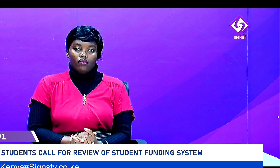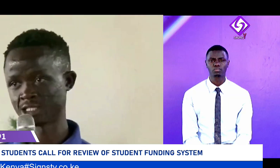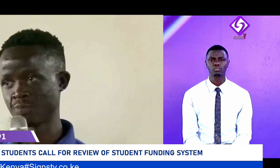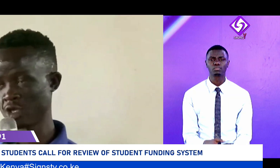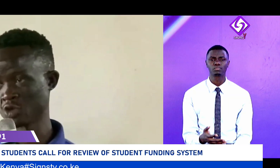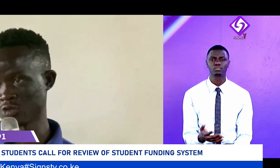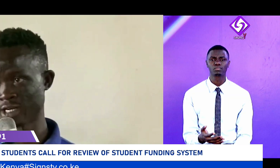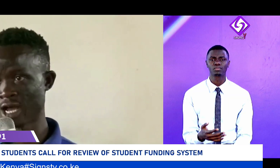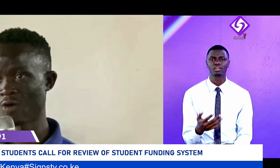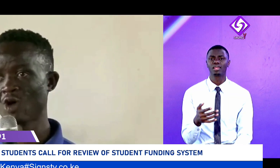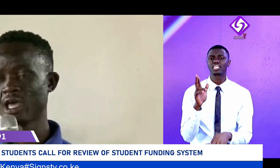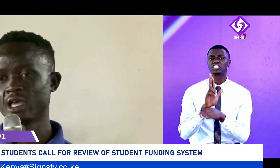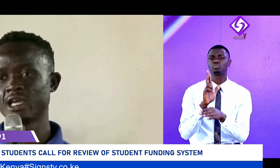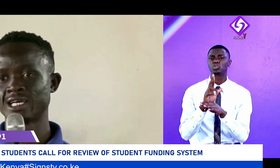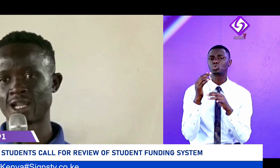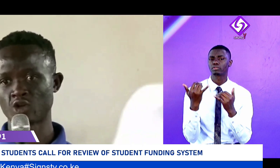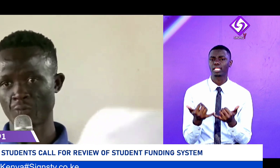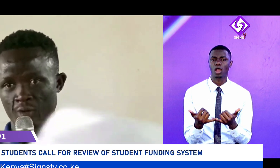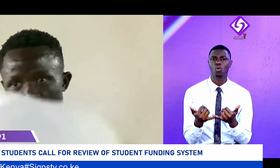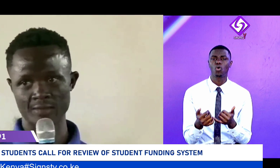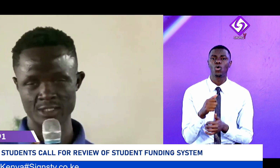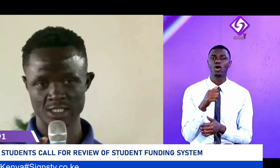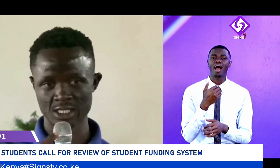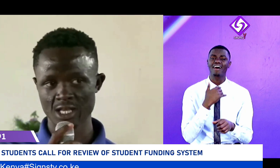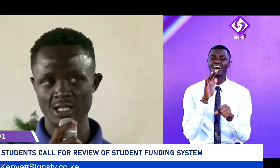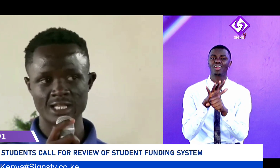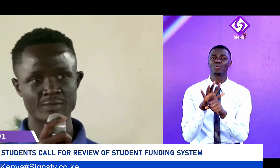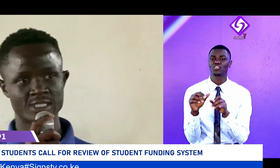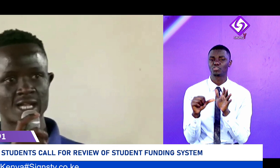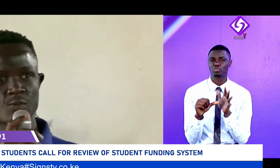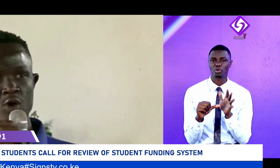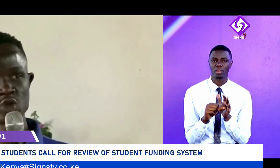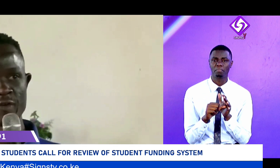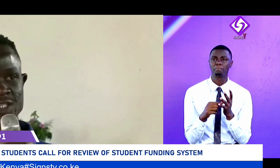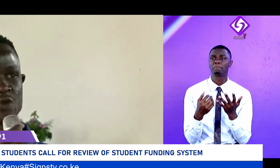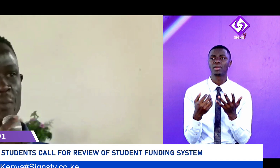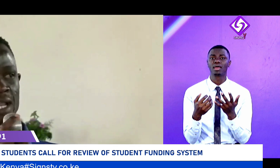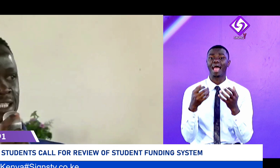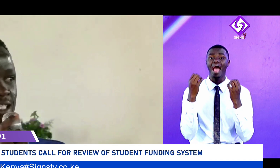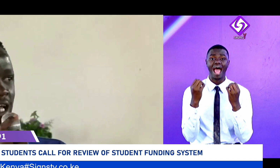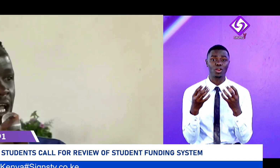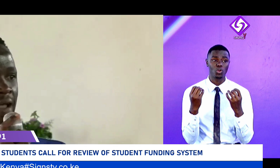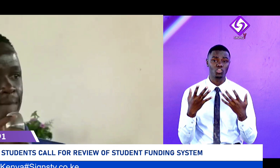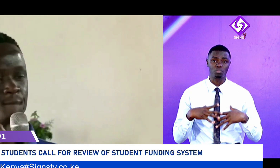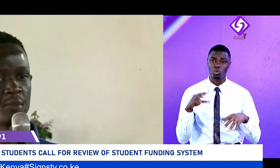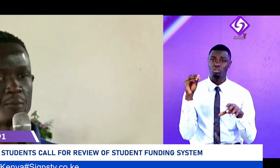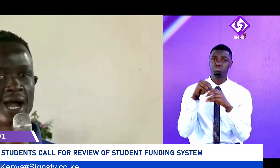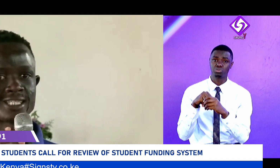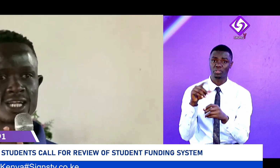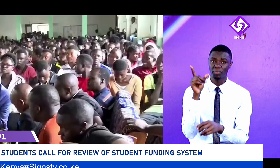It's being used right now, it has a lot of problems. In terms that most of us, we are placed in the bands that we are